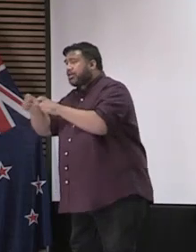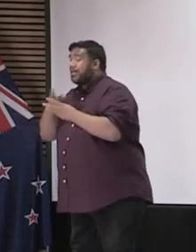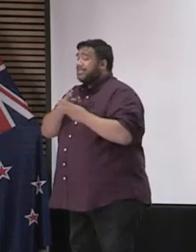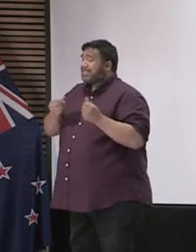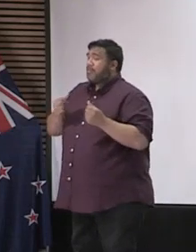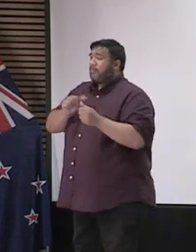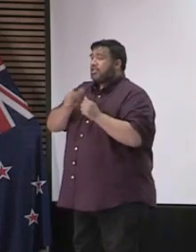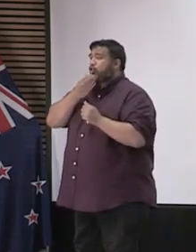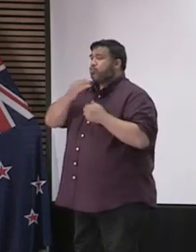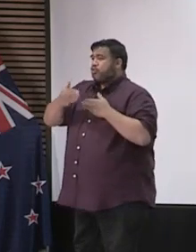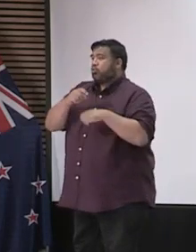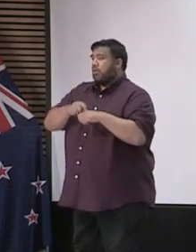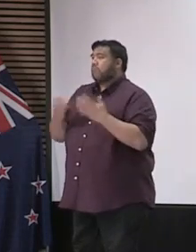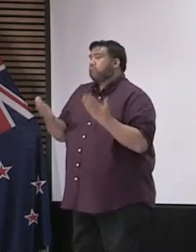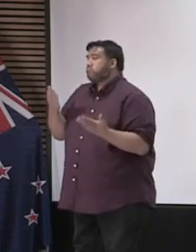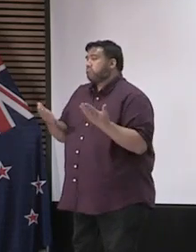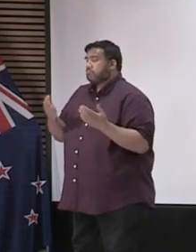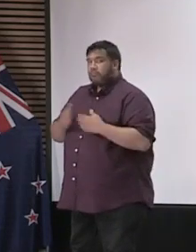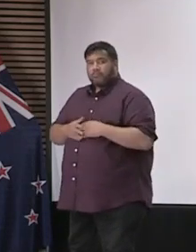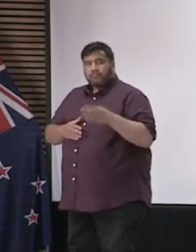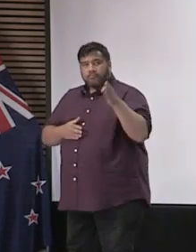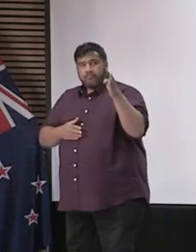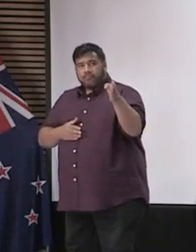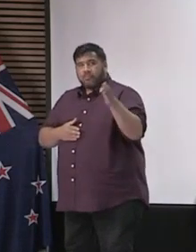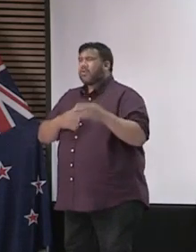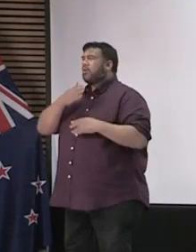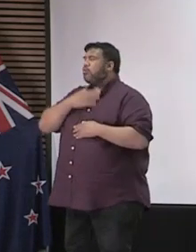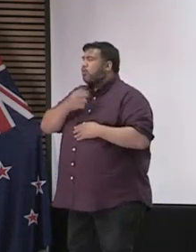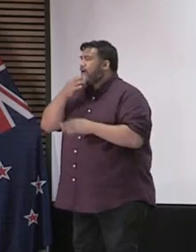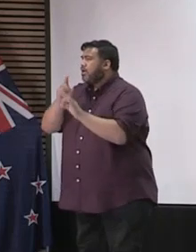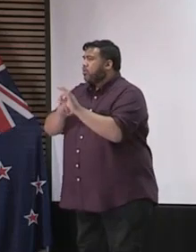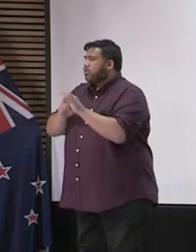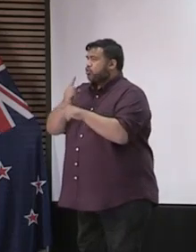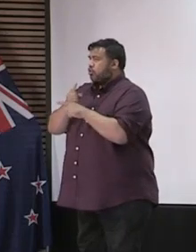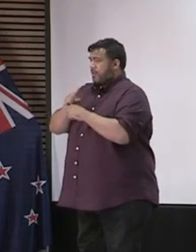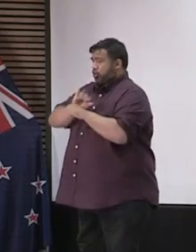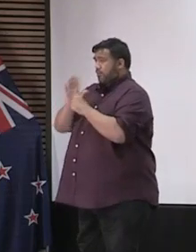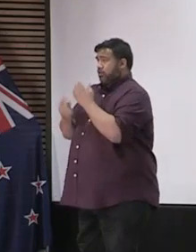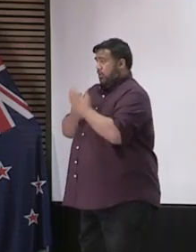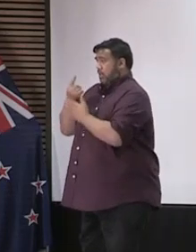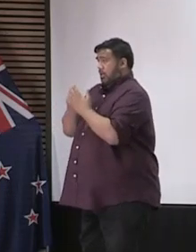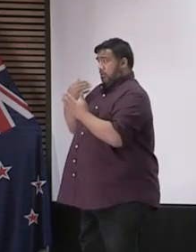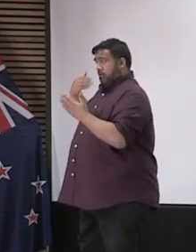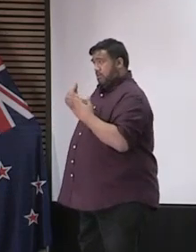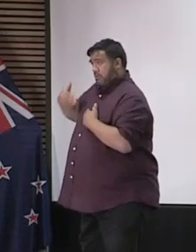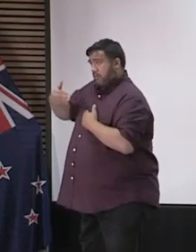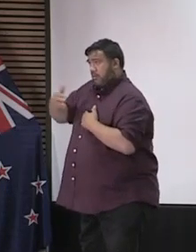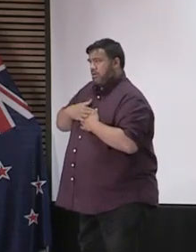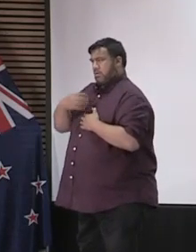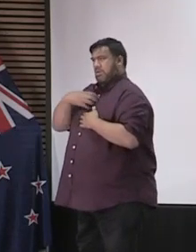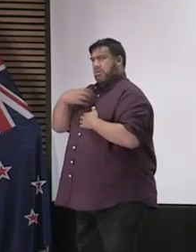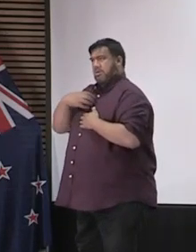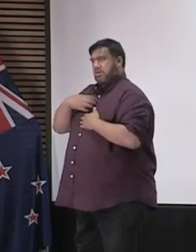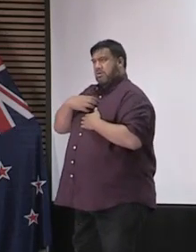come down the back. You may not have the exact numbers on this, but of cases in recent days, how many of these are infections in